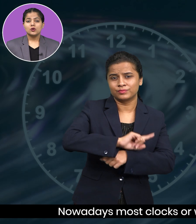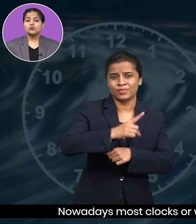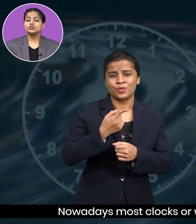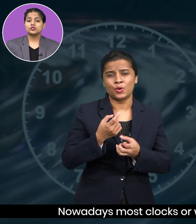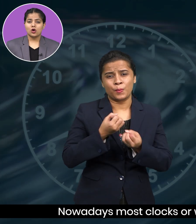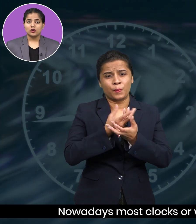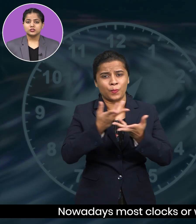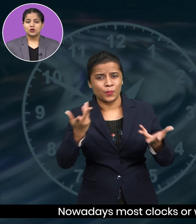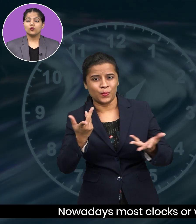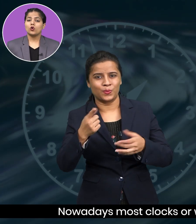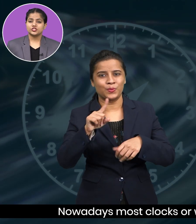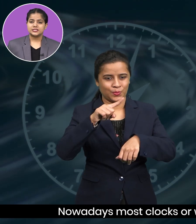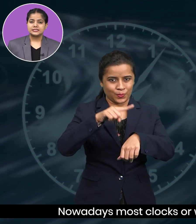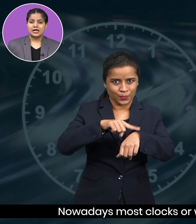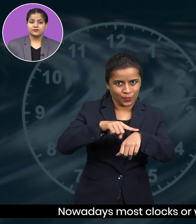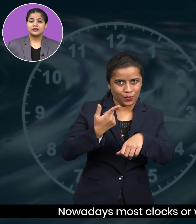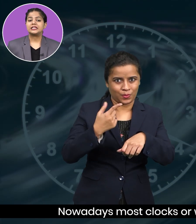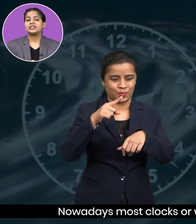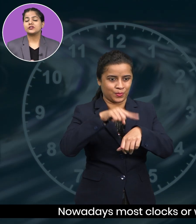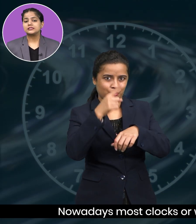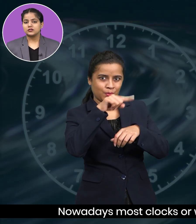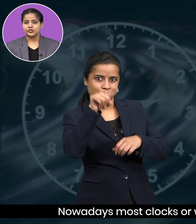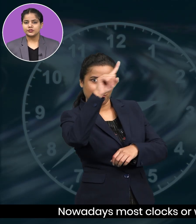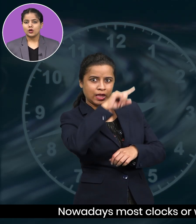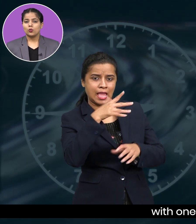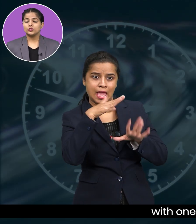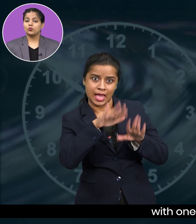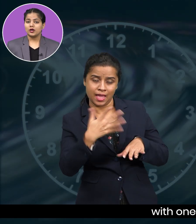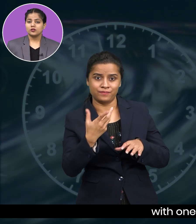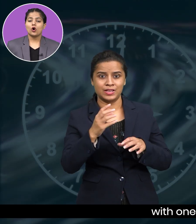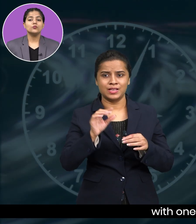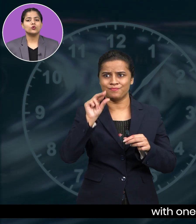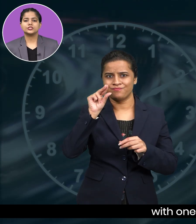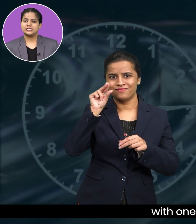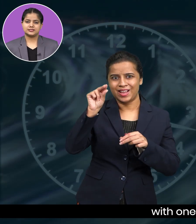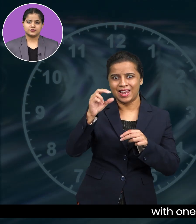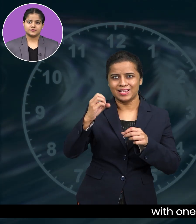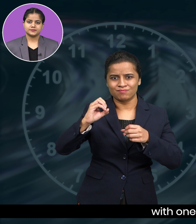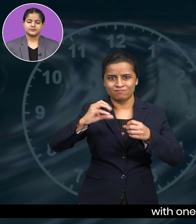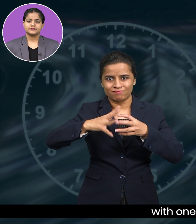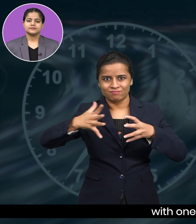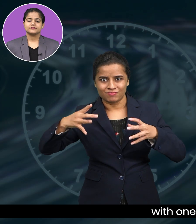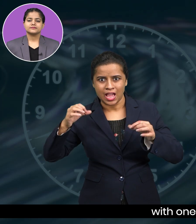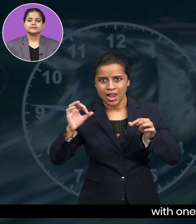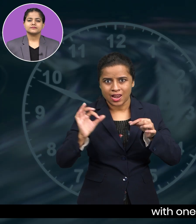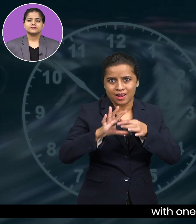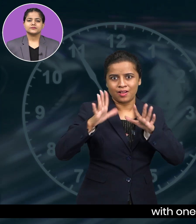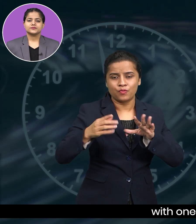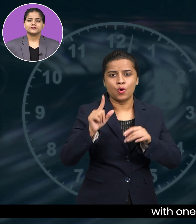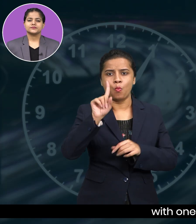Nowadays, most clocks or watches have an electric circuit with one or more cells.